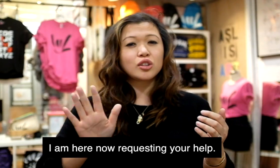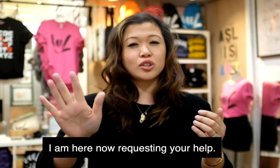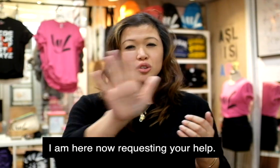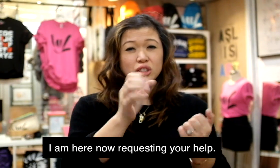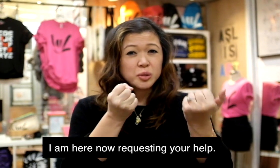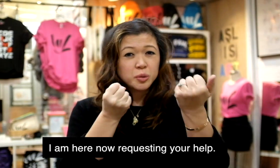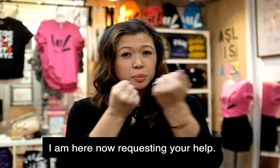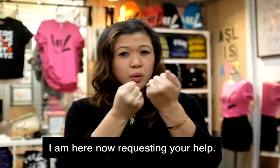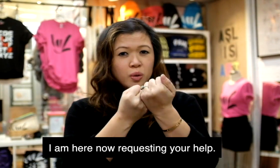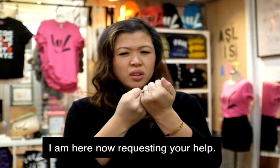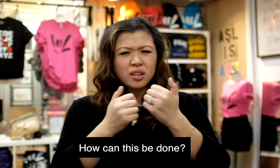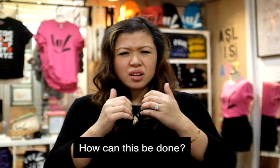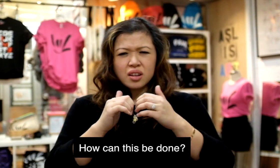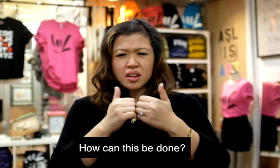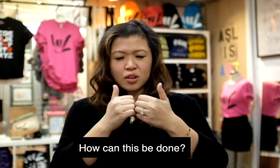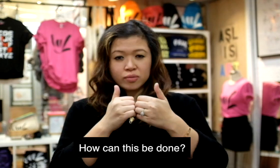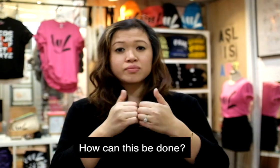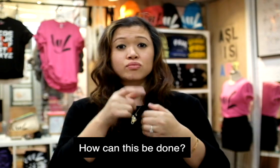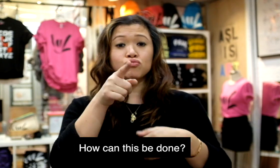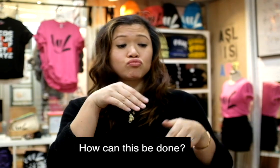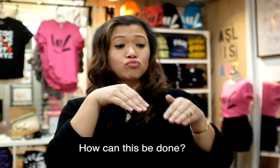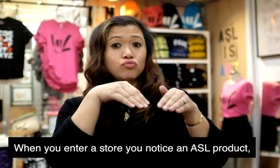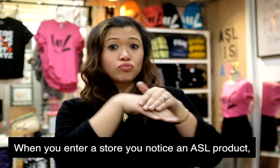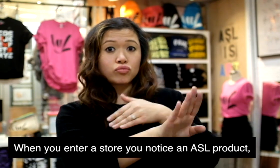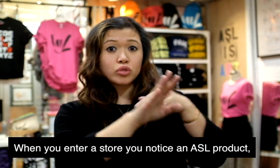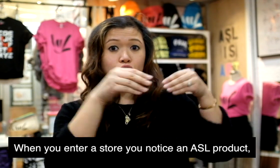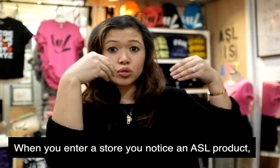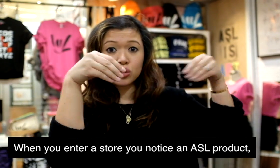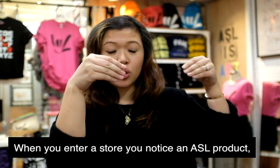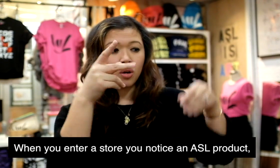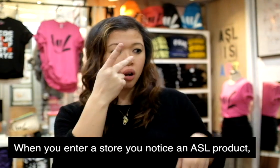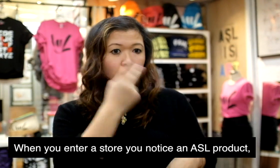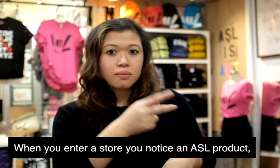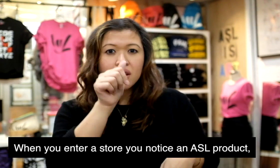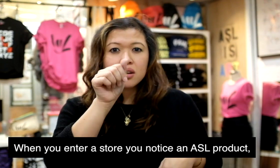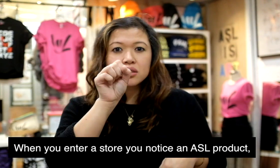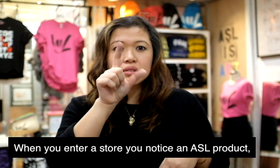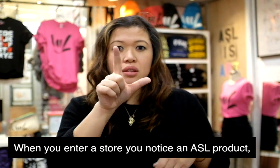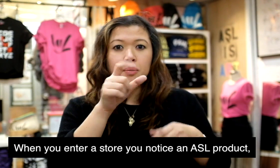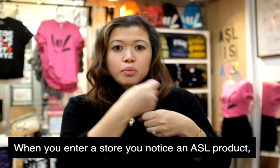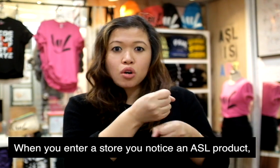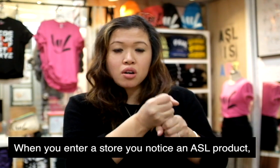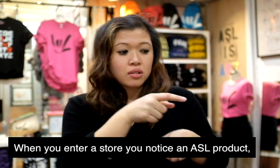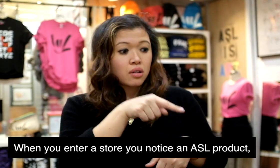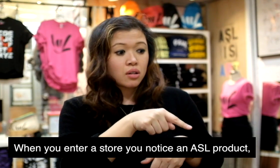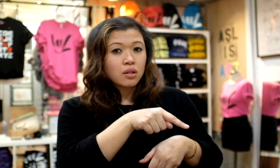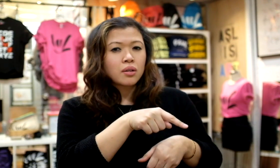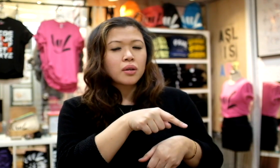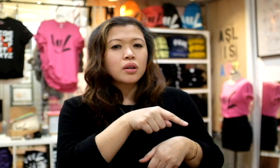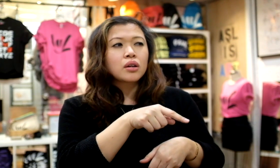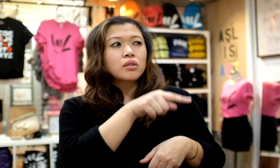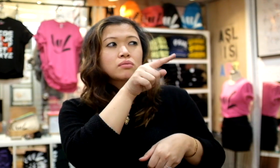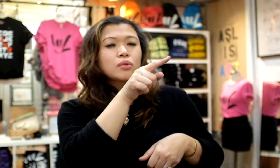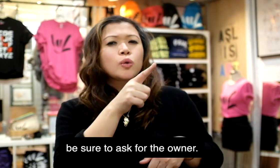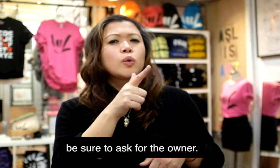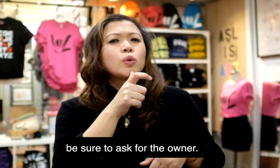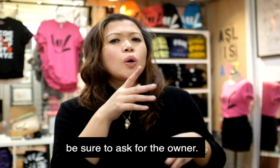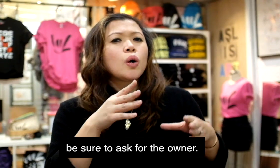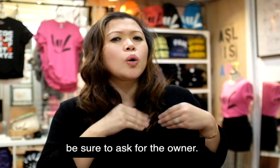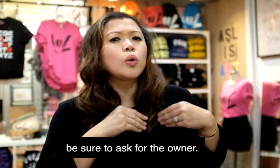So here, I'm here now needing your support and help. When you go into a store and see a sign language or ASL product or item,